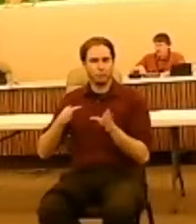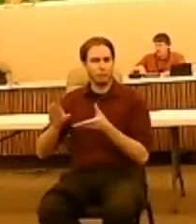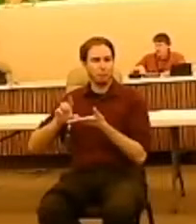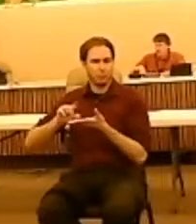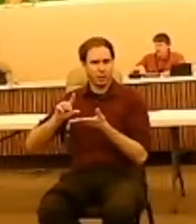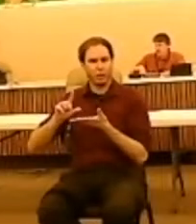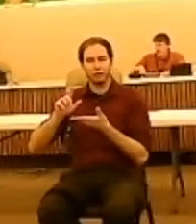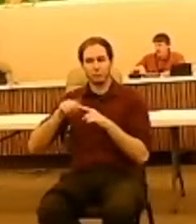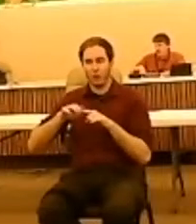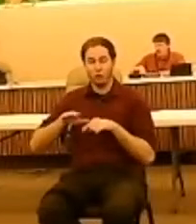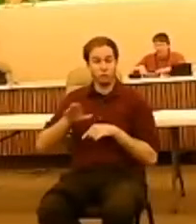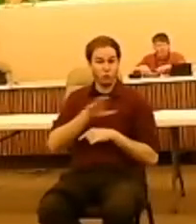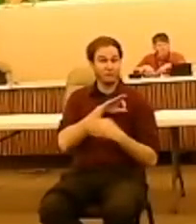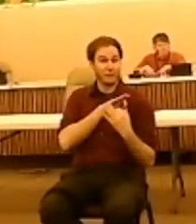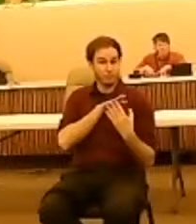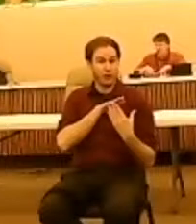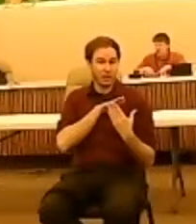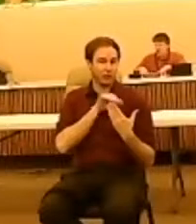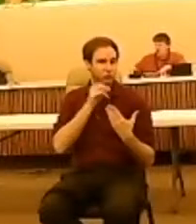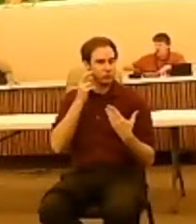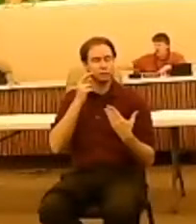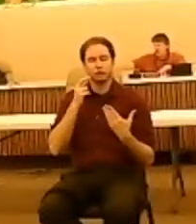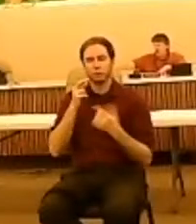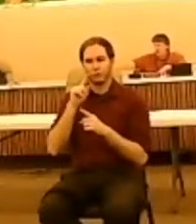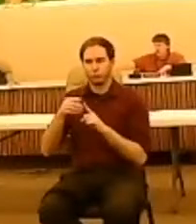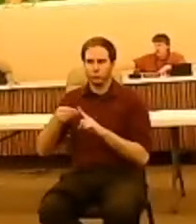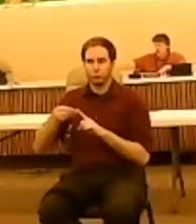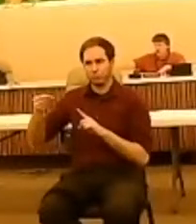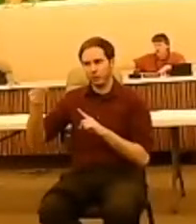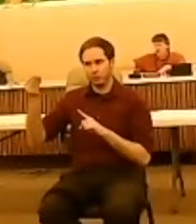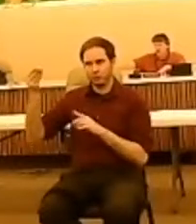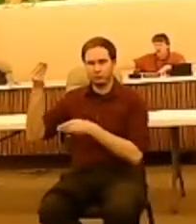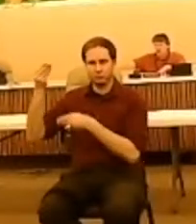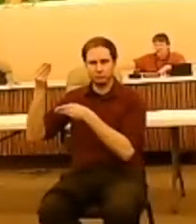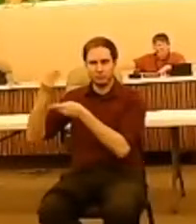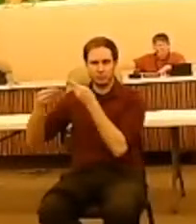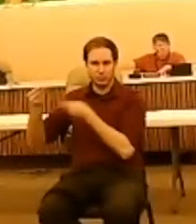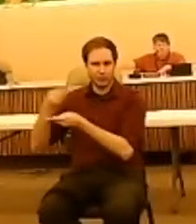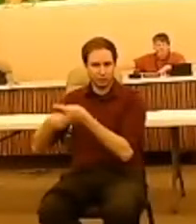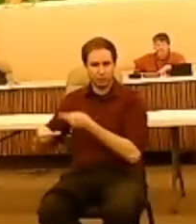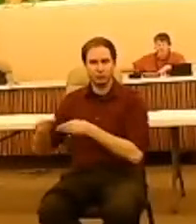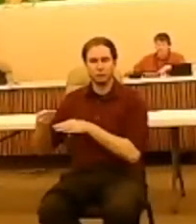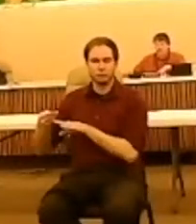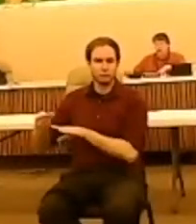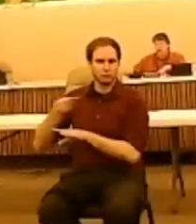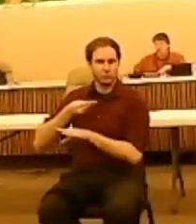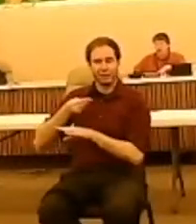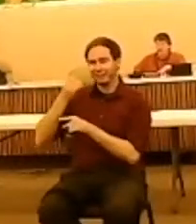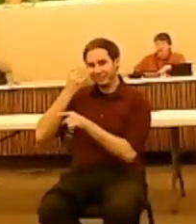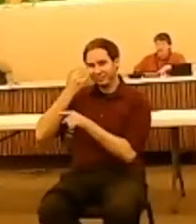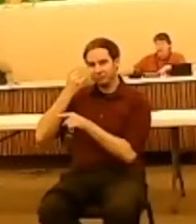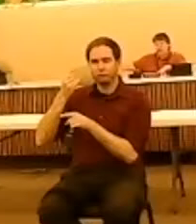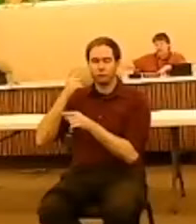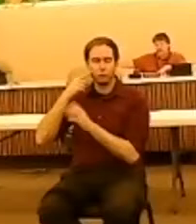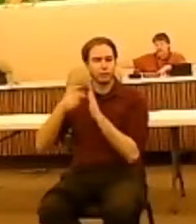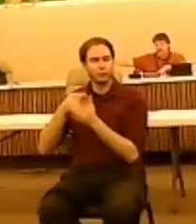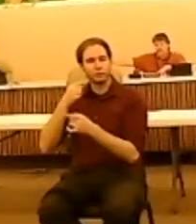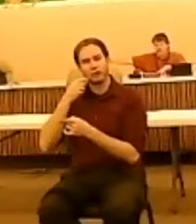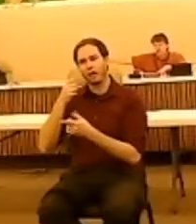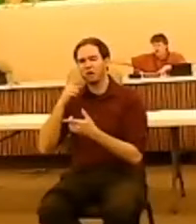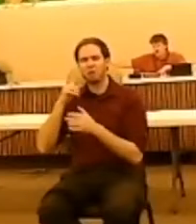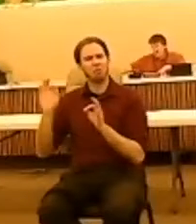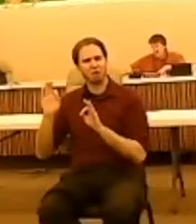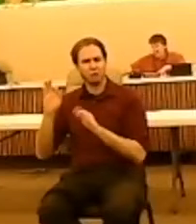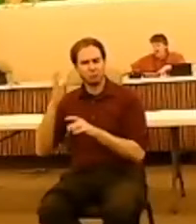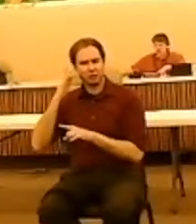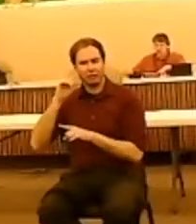public feedback, that needs to go back out in case they were looking at the plan saying, oh, well, it's not a big deal because